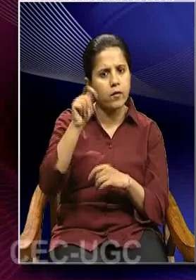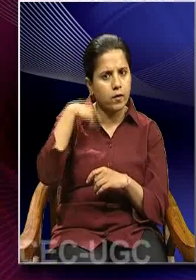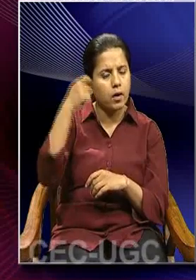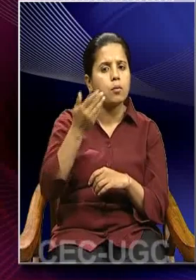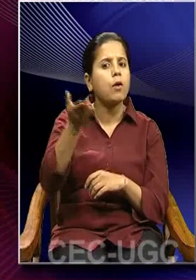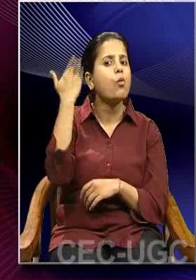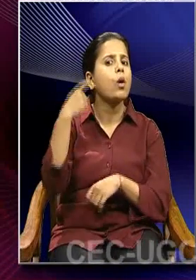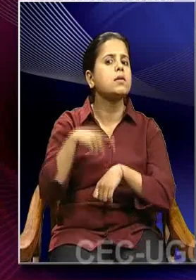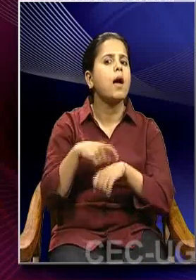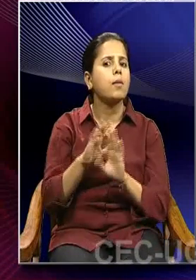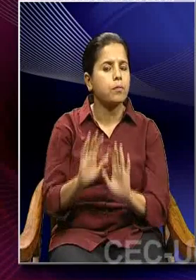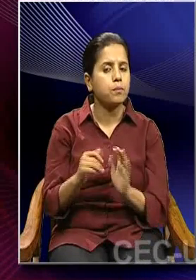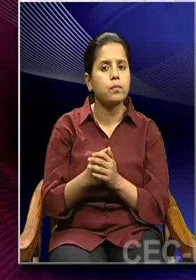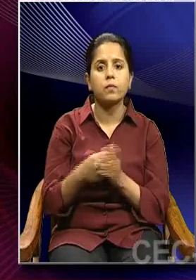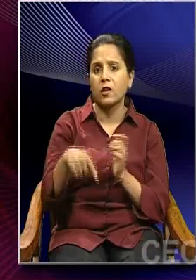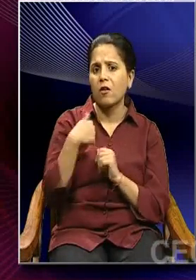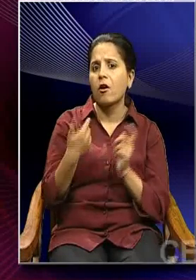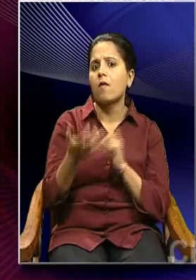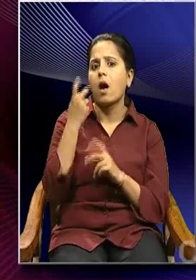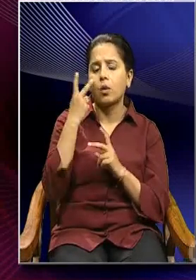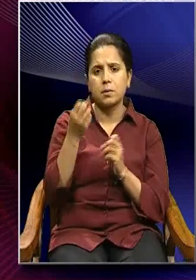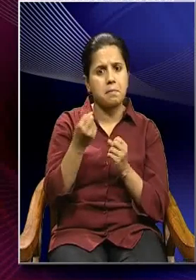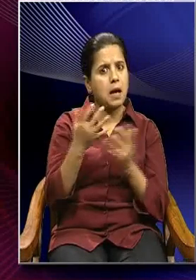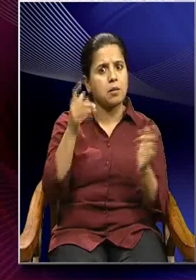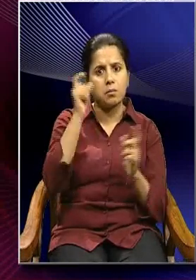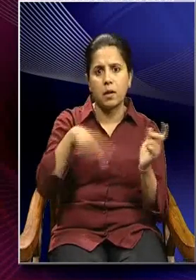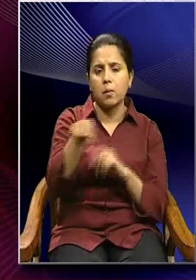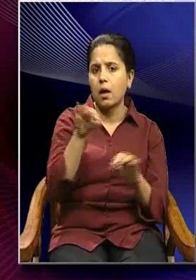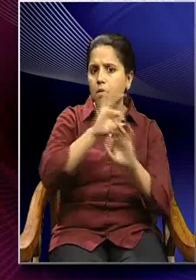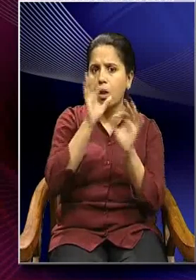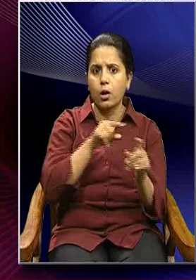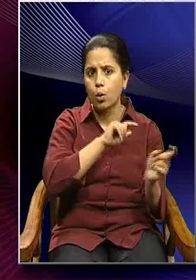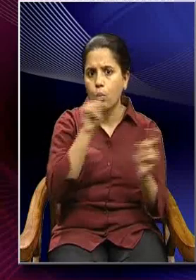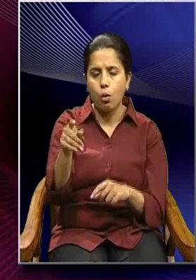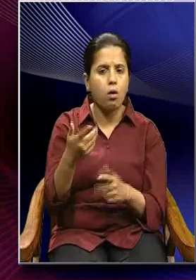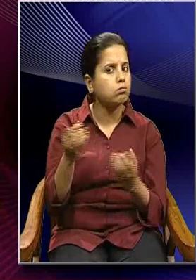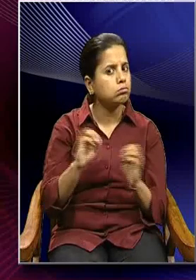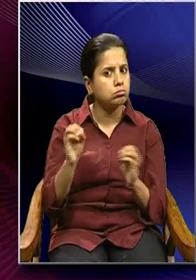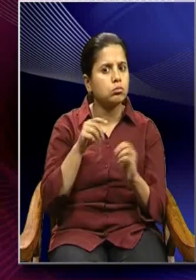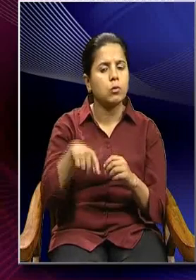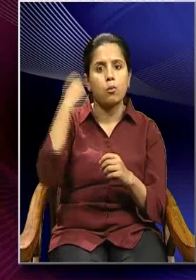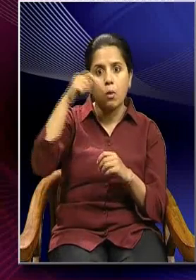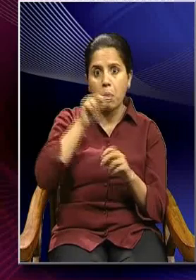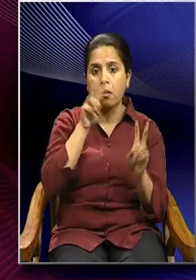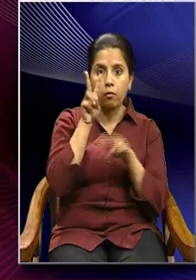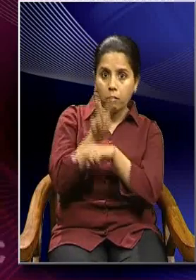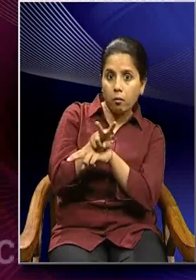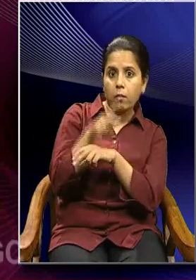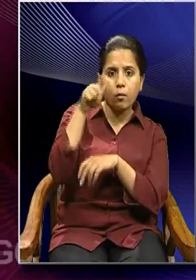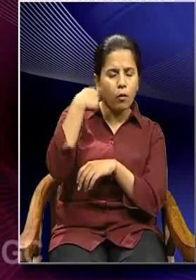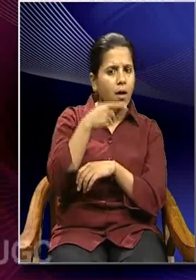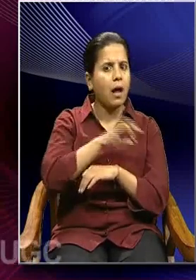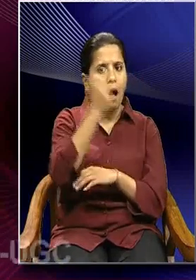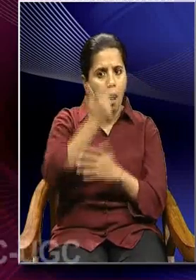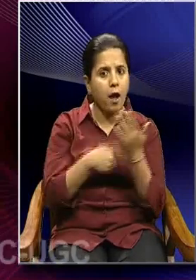times, because we find that not many people they were ready to go to cinema halls to watch films, art